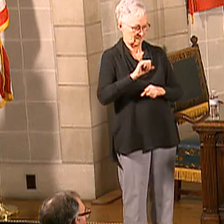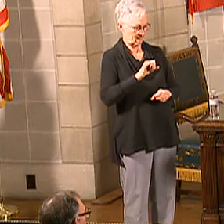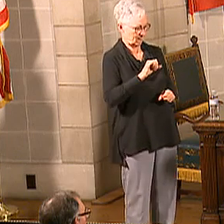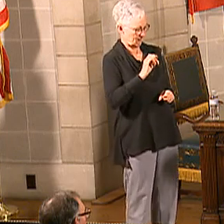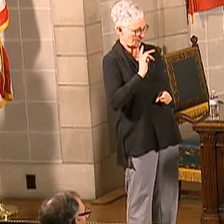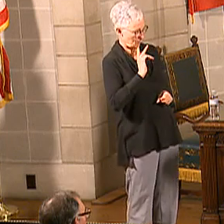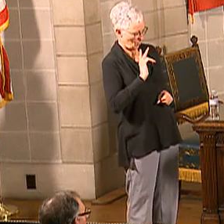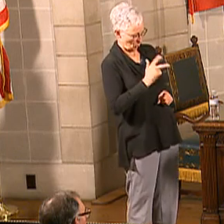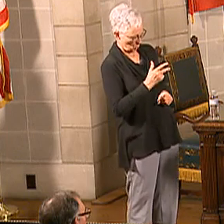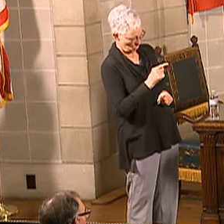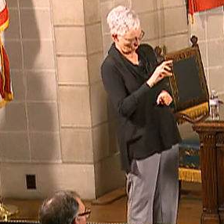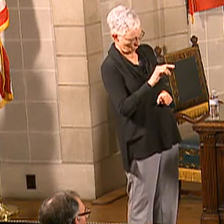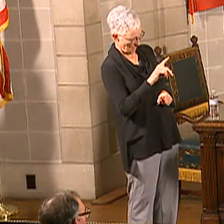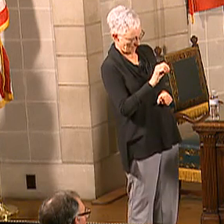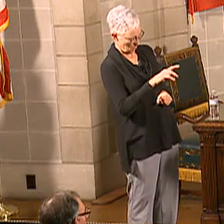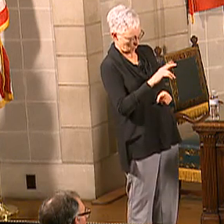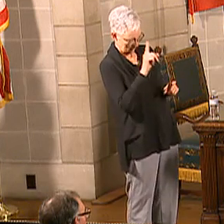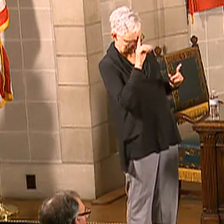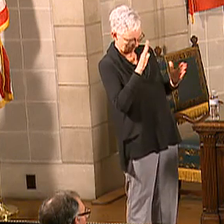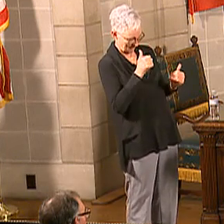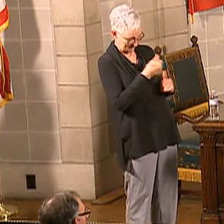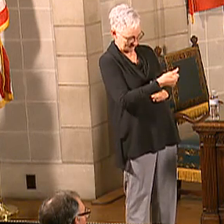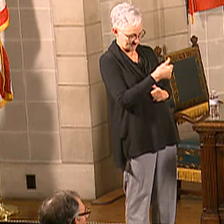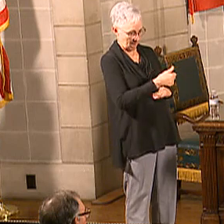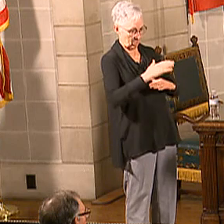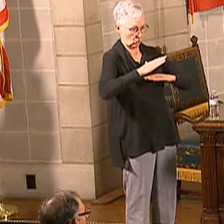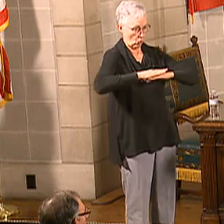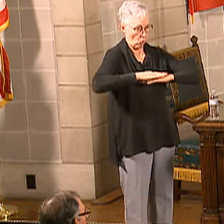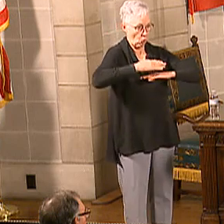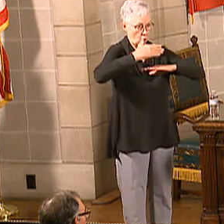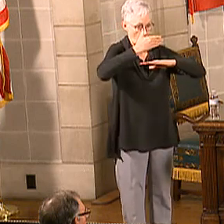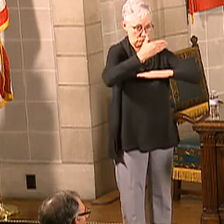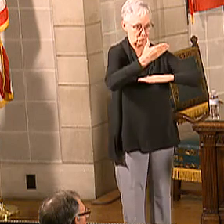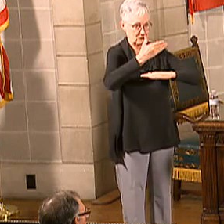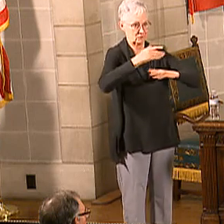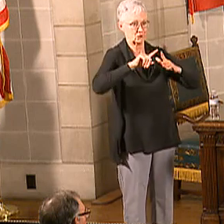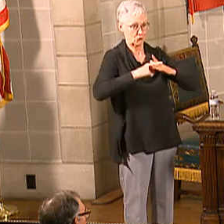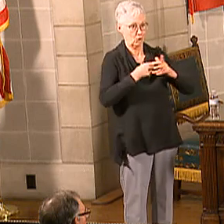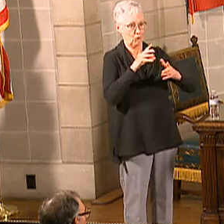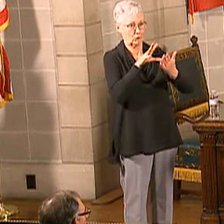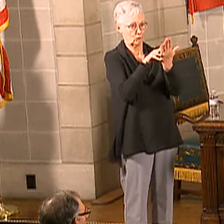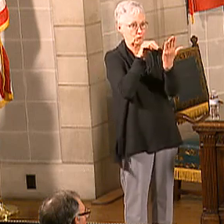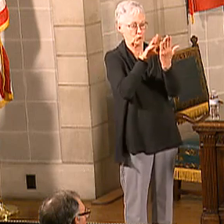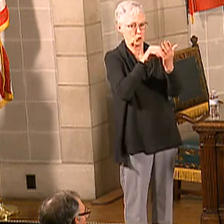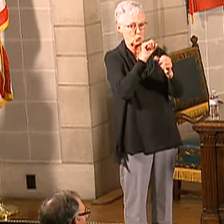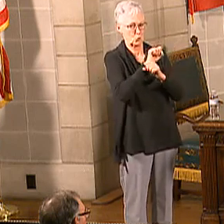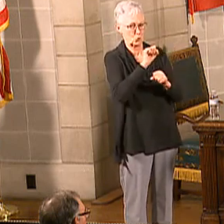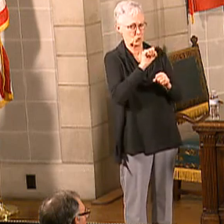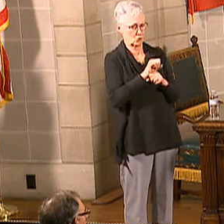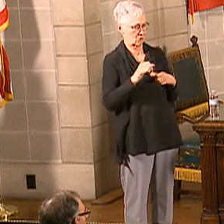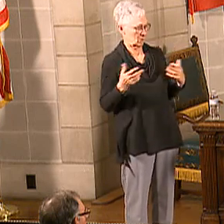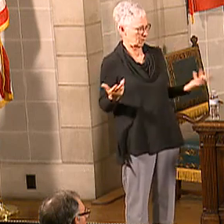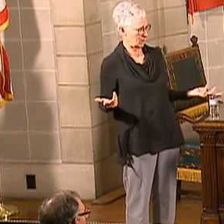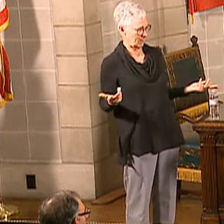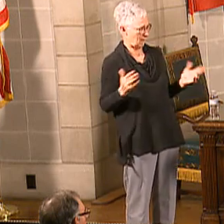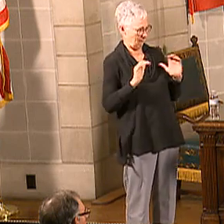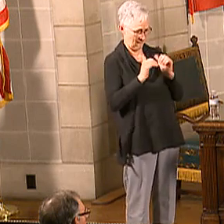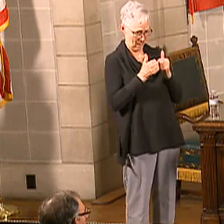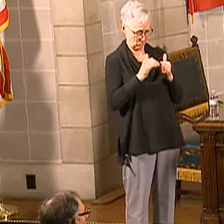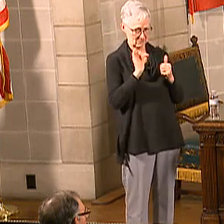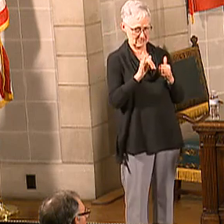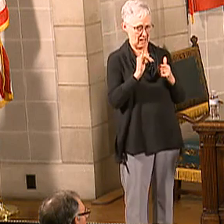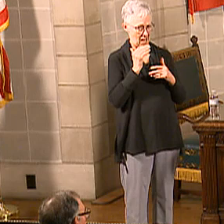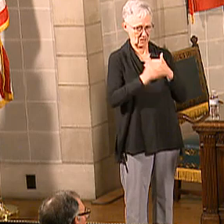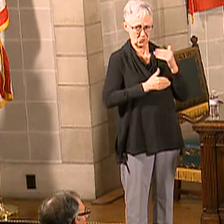So have you heard just like, are there any ways to support those families who maybe the teachers aren't doing Zoom teachings or anything? It's like,